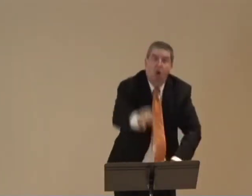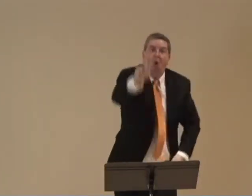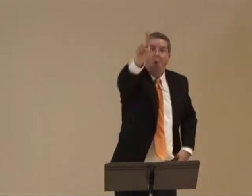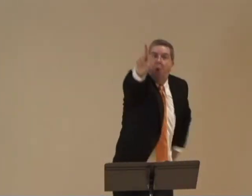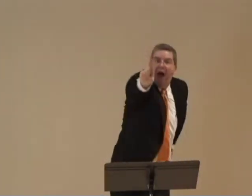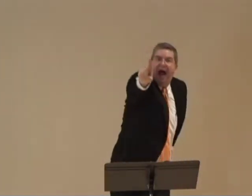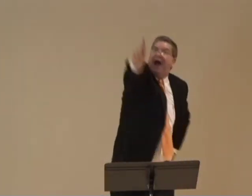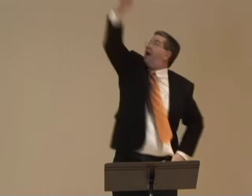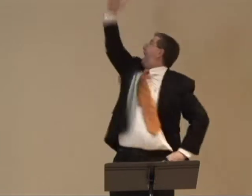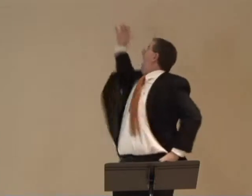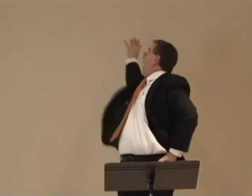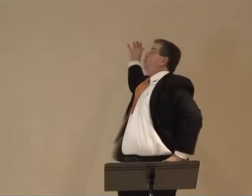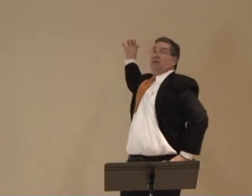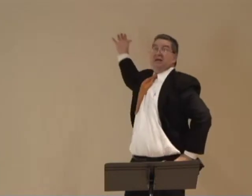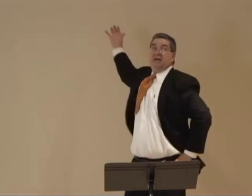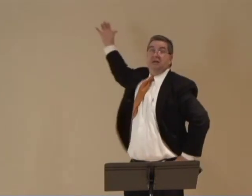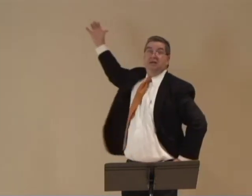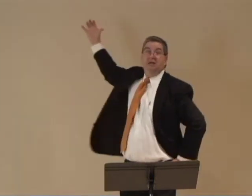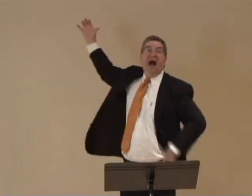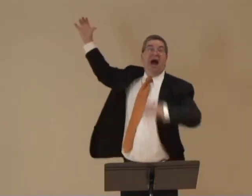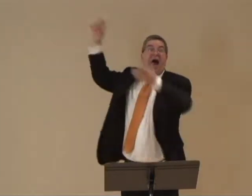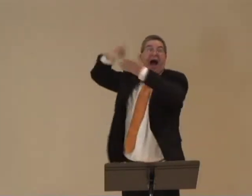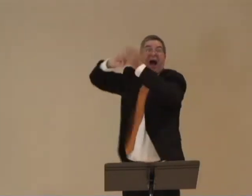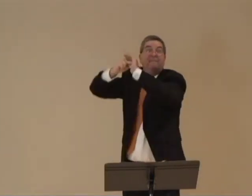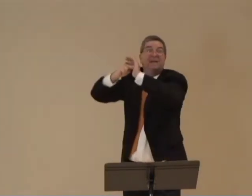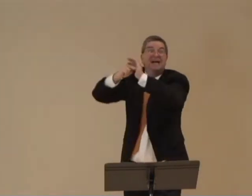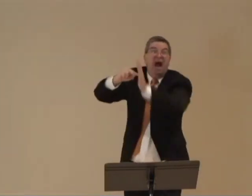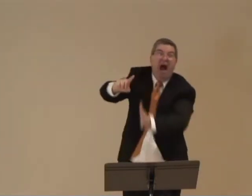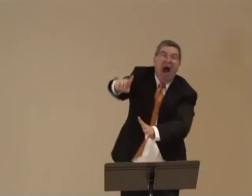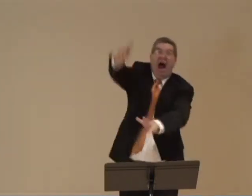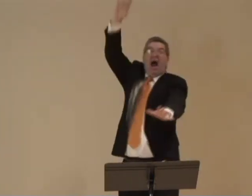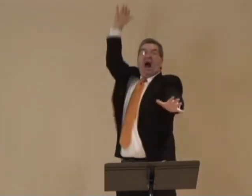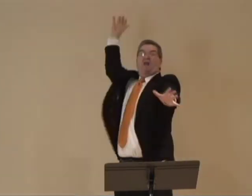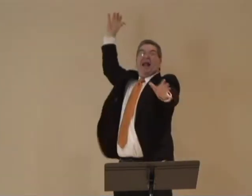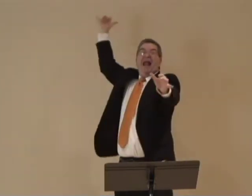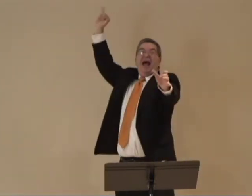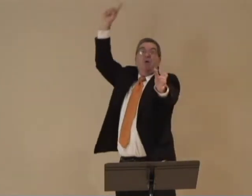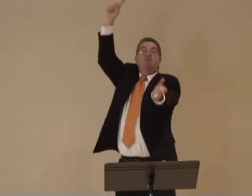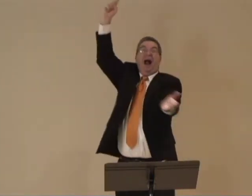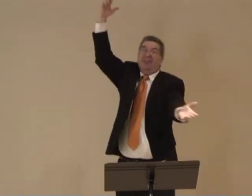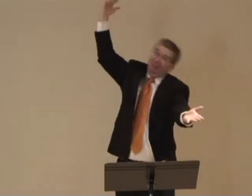Follow God 100%.